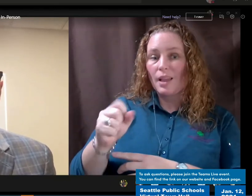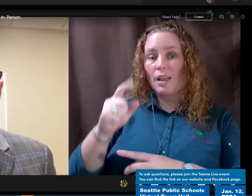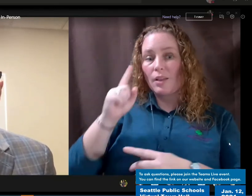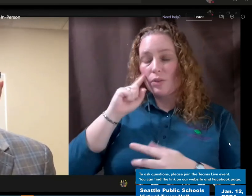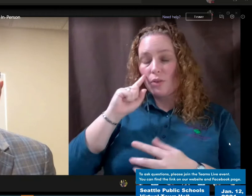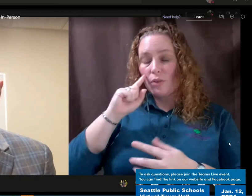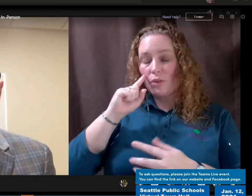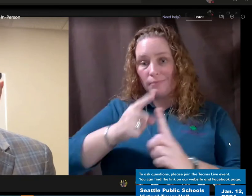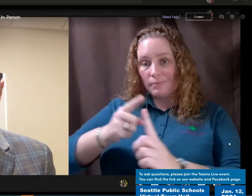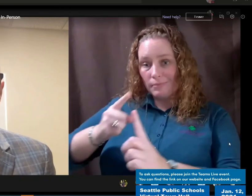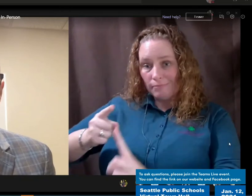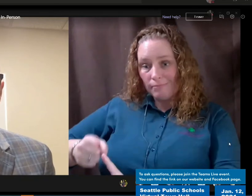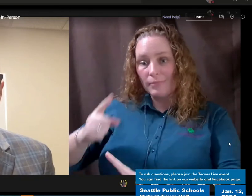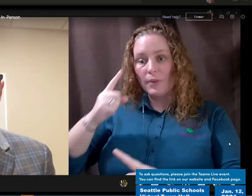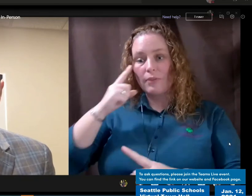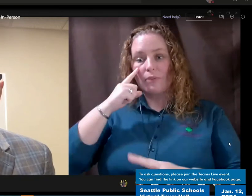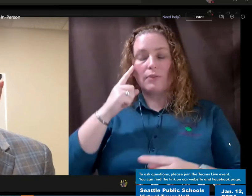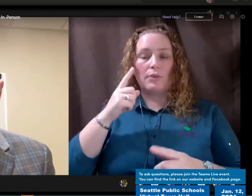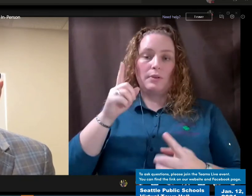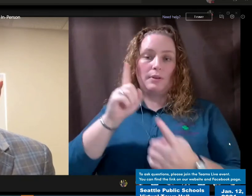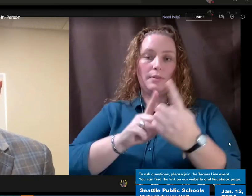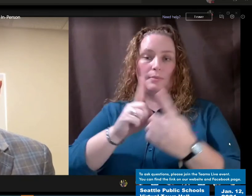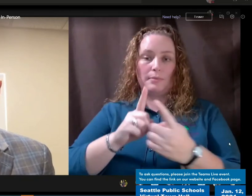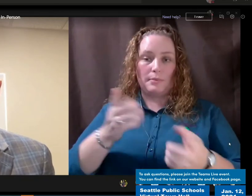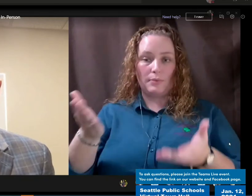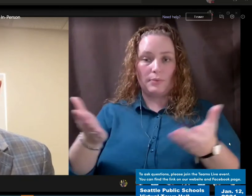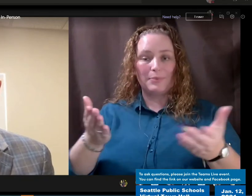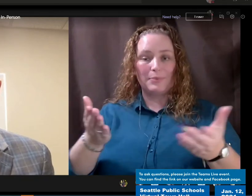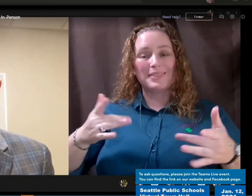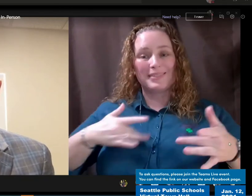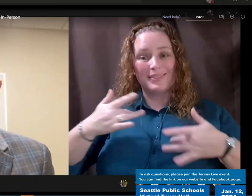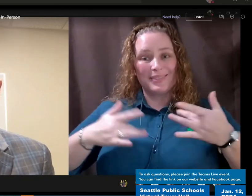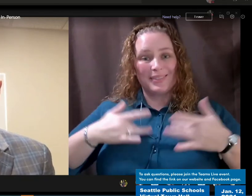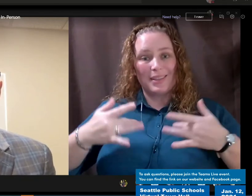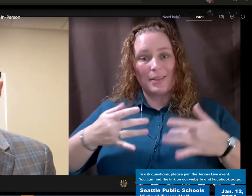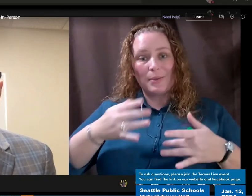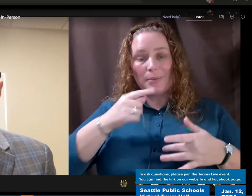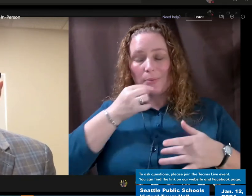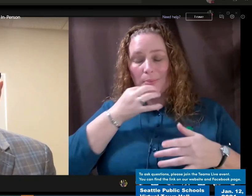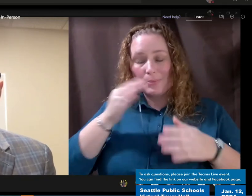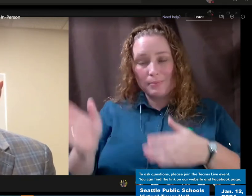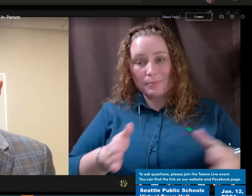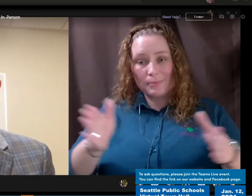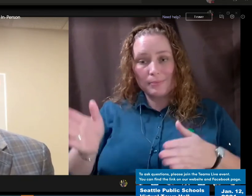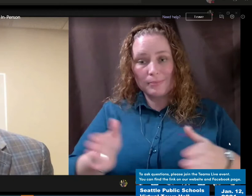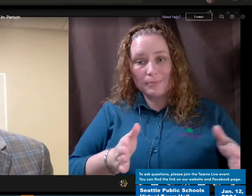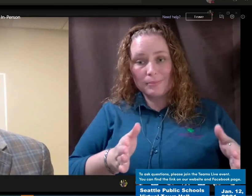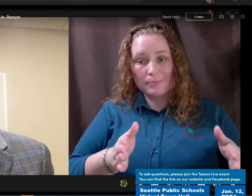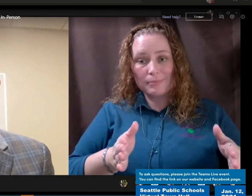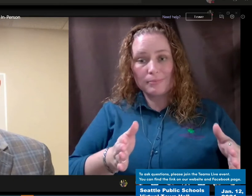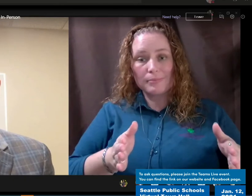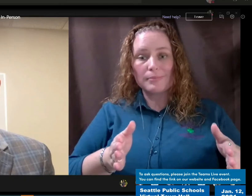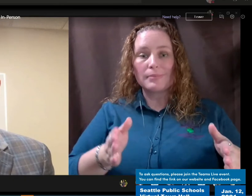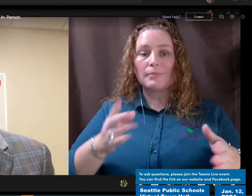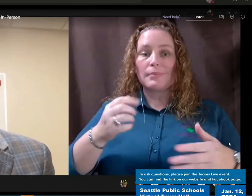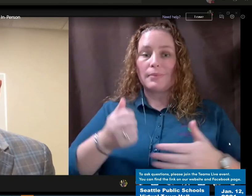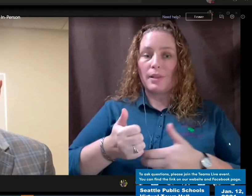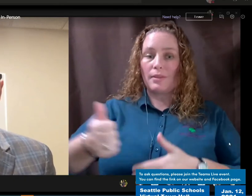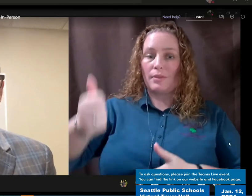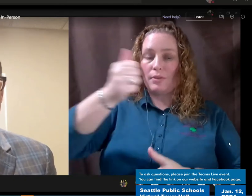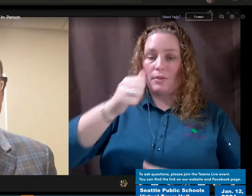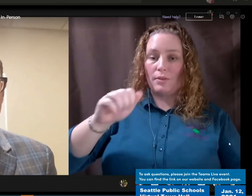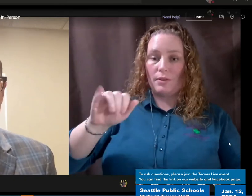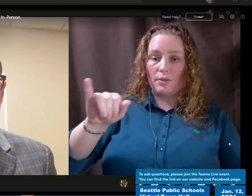in-person services, something that we're excited about here as we plan forward. As Superintendent Janot mentioned, there'll be many